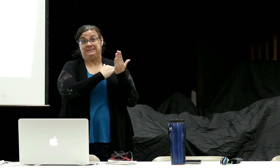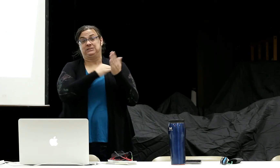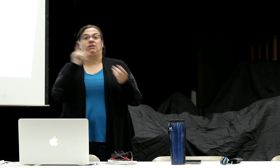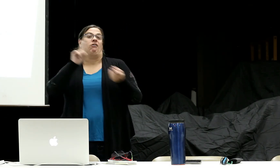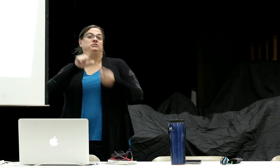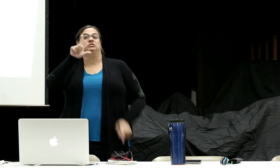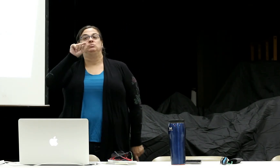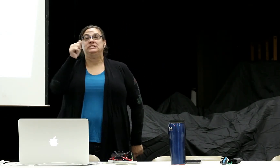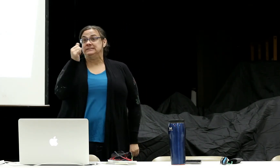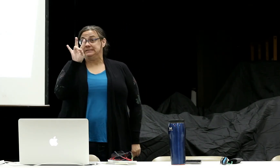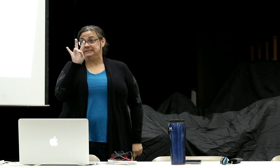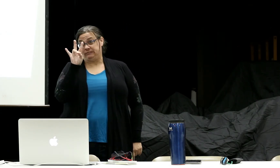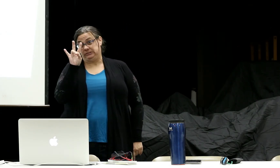community.